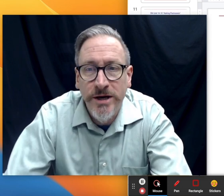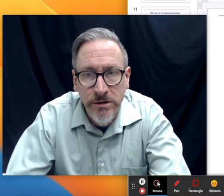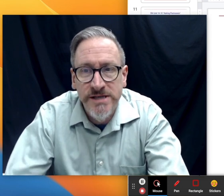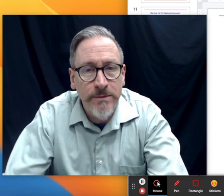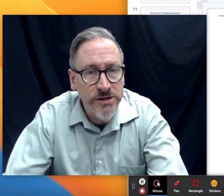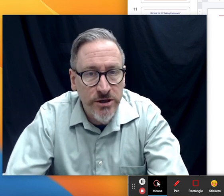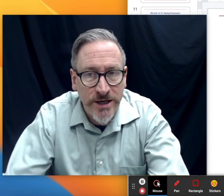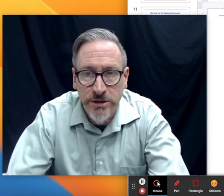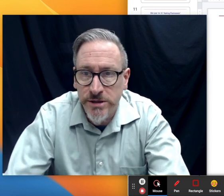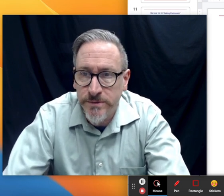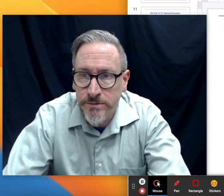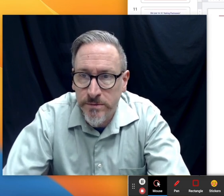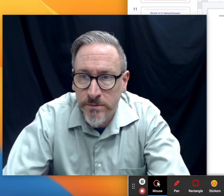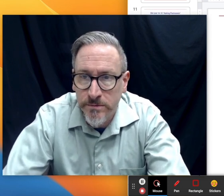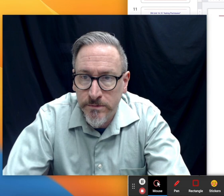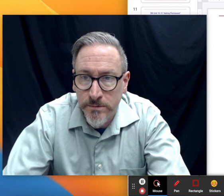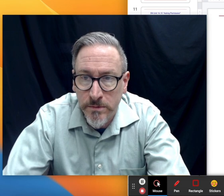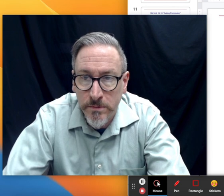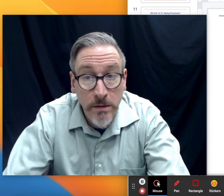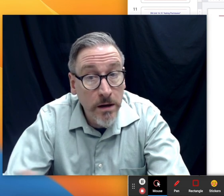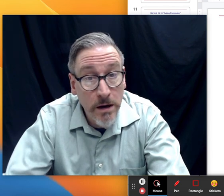So here are the sample situations.